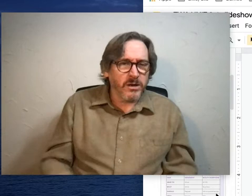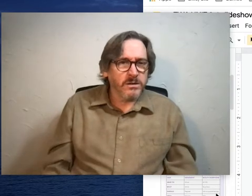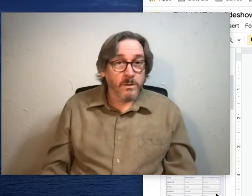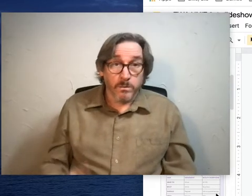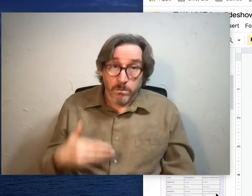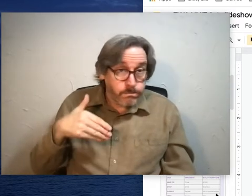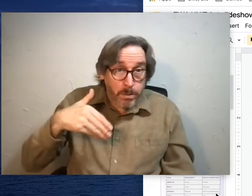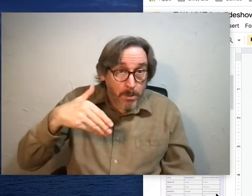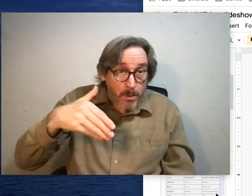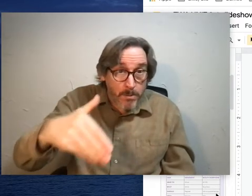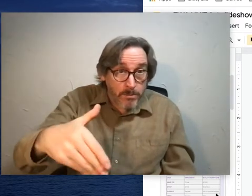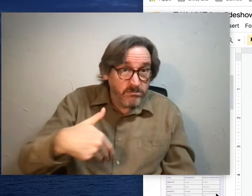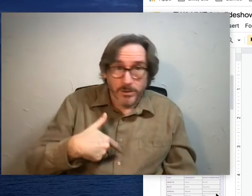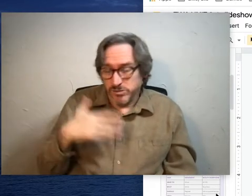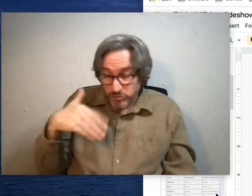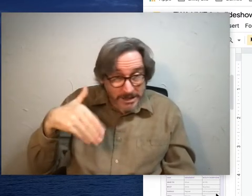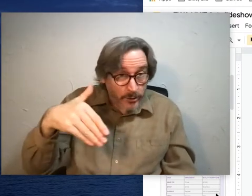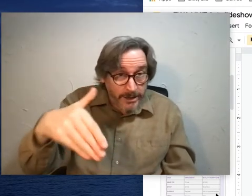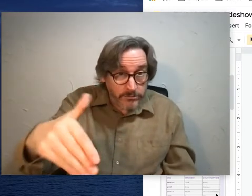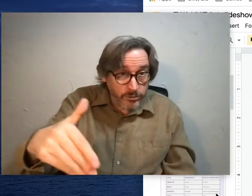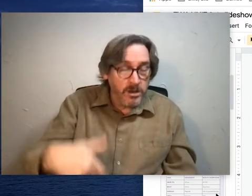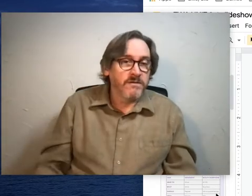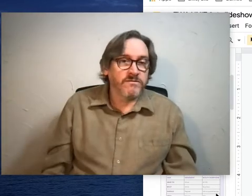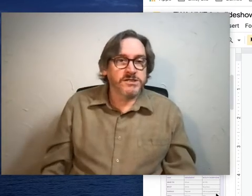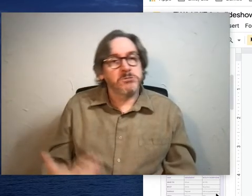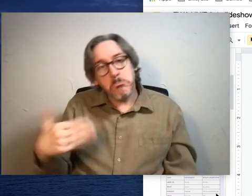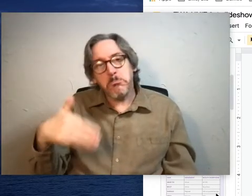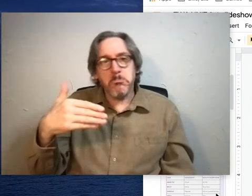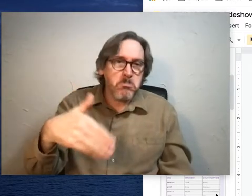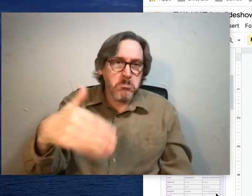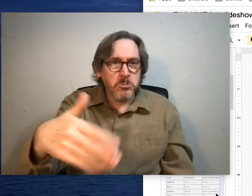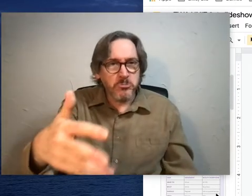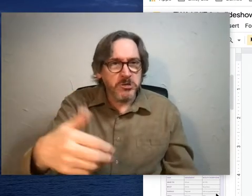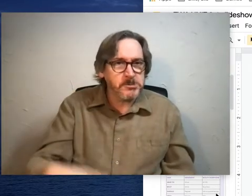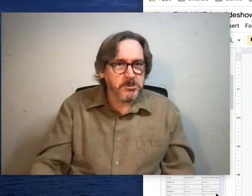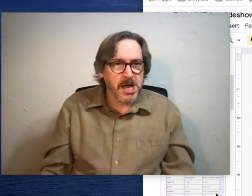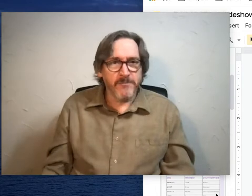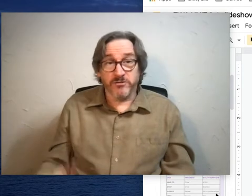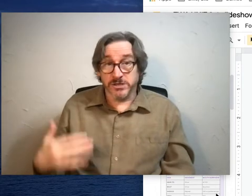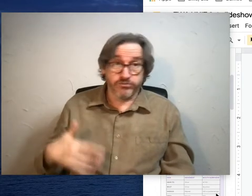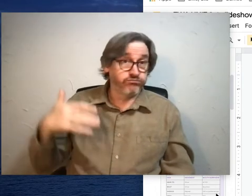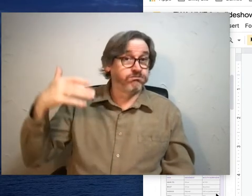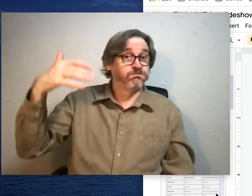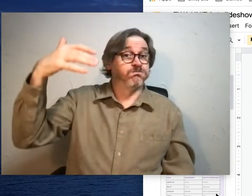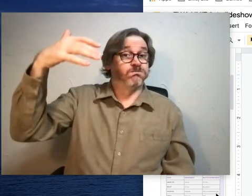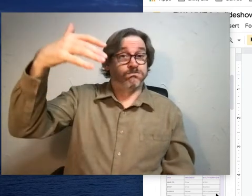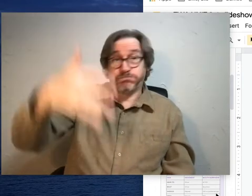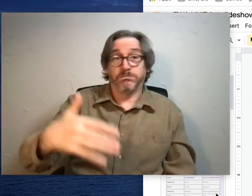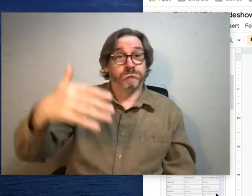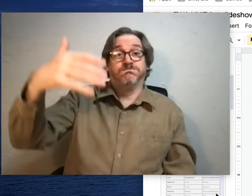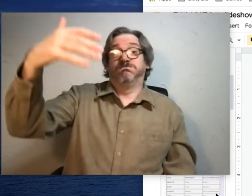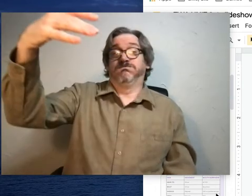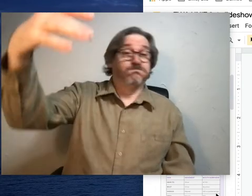it was really quick versus reasonable time versus,